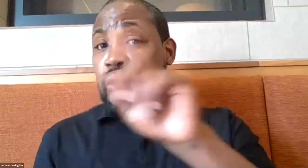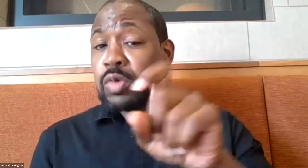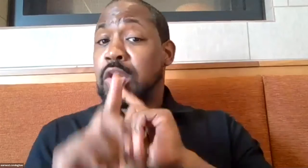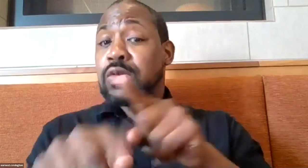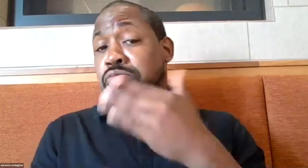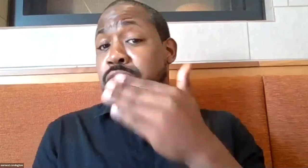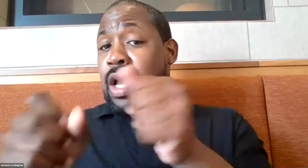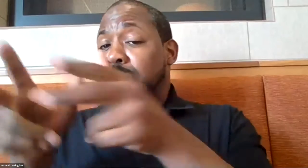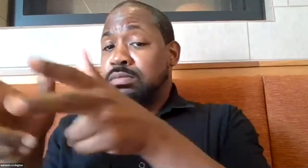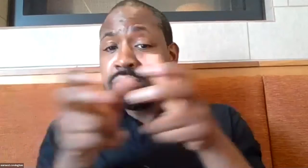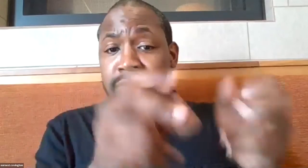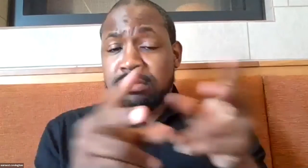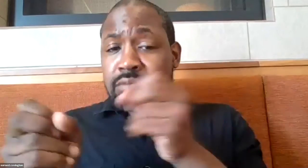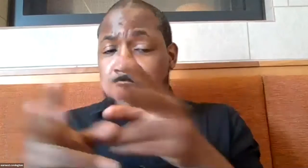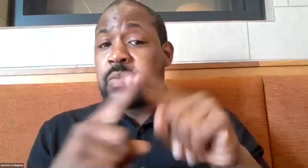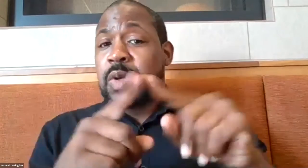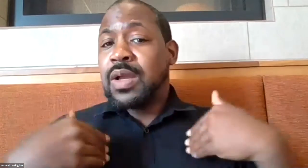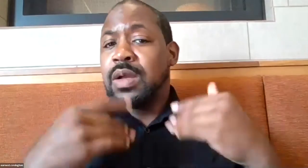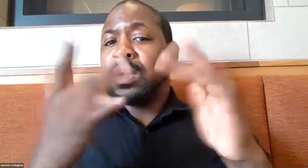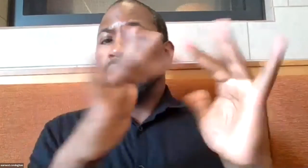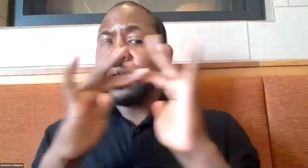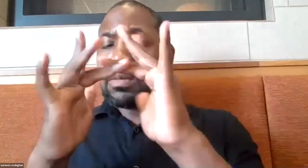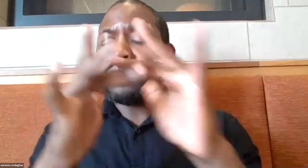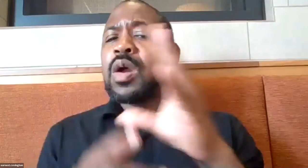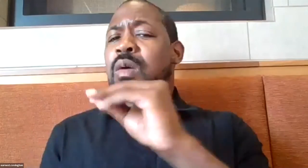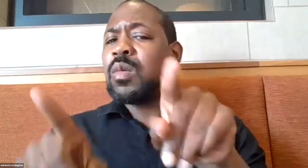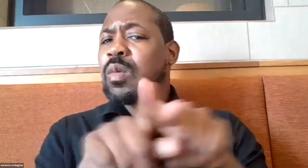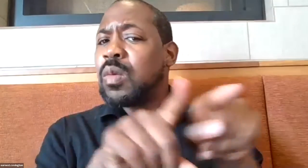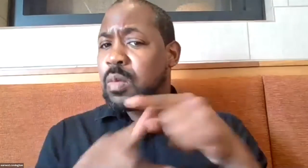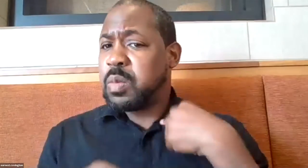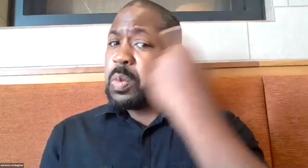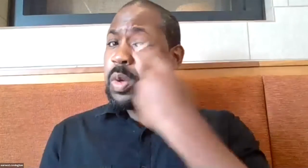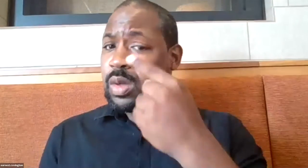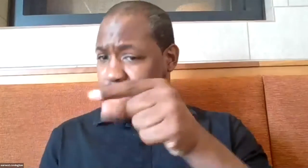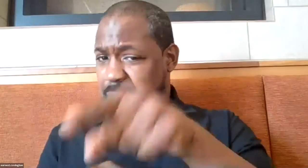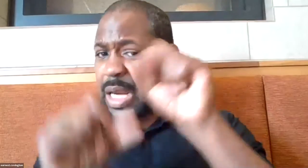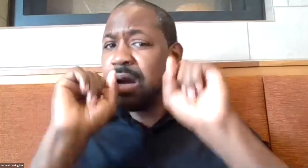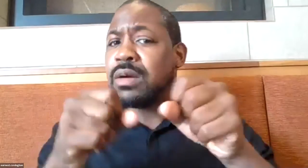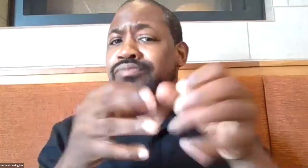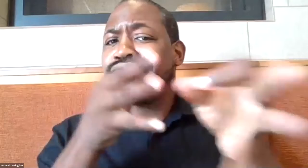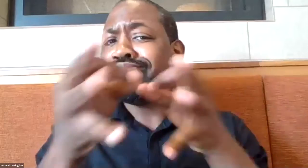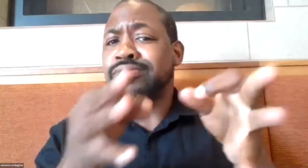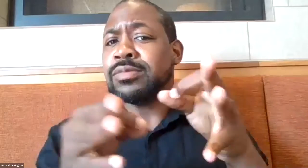you. Okay, it's a good question. I really appreciate that, you know, that taking those vocabularies from the job posting and